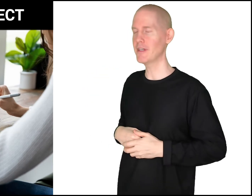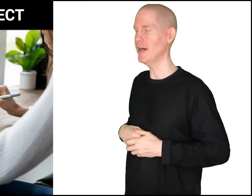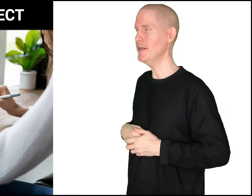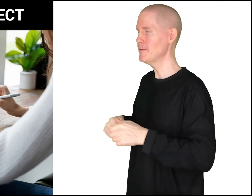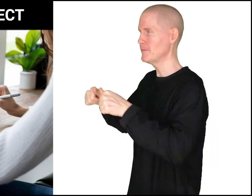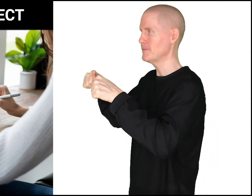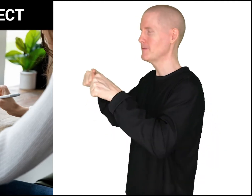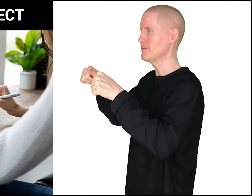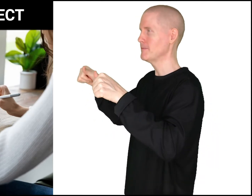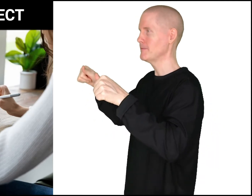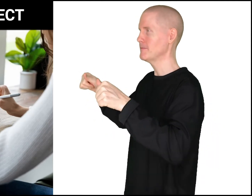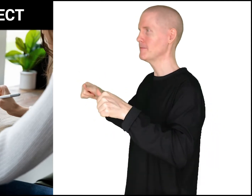side.